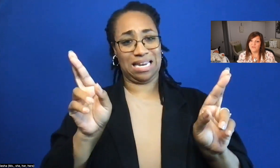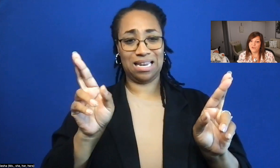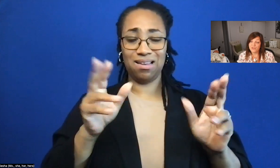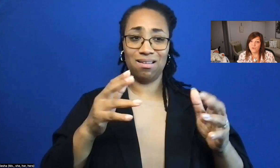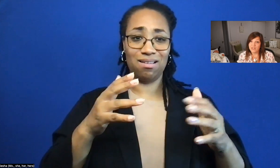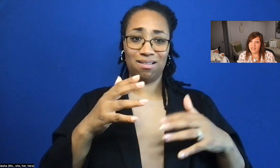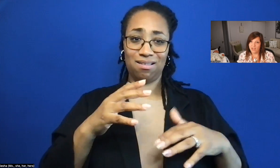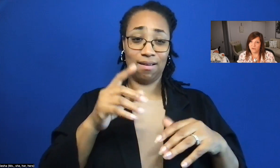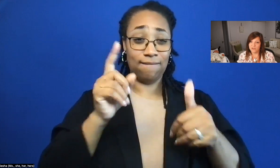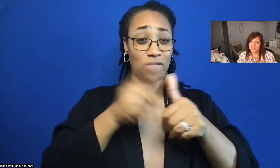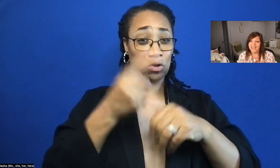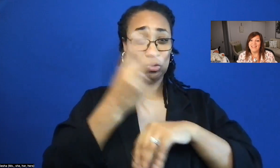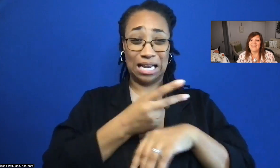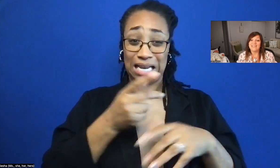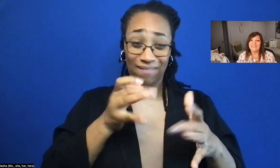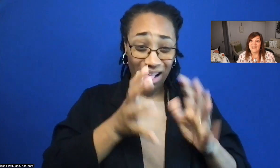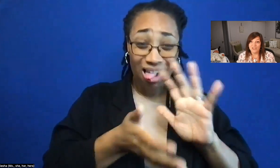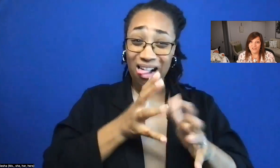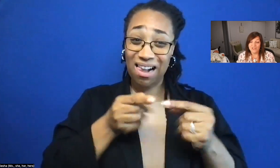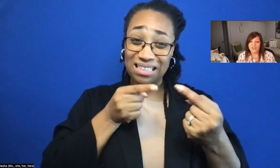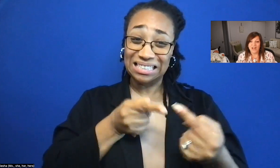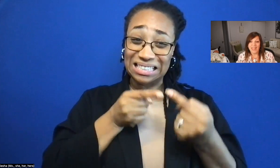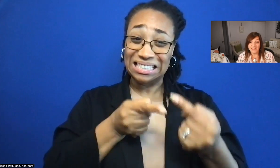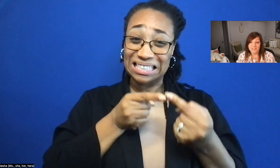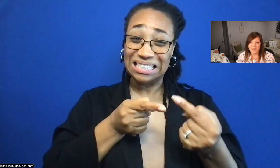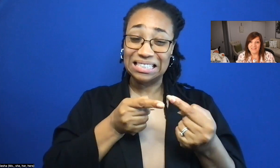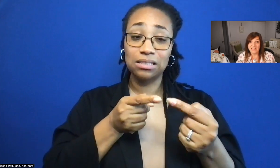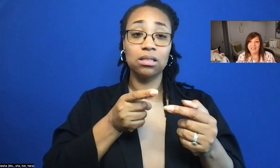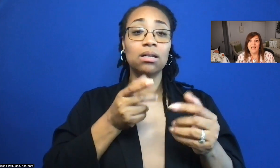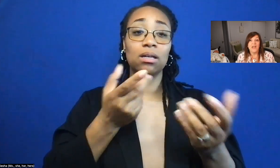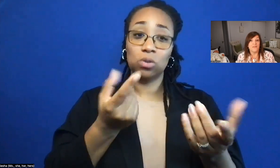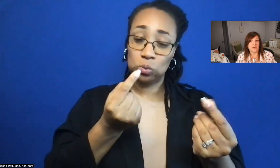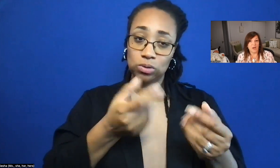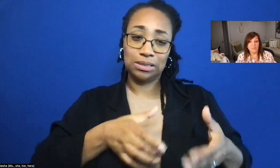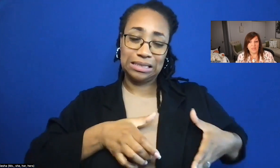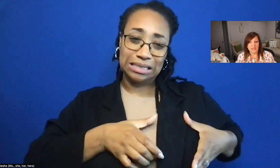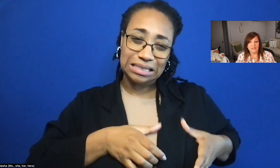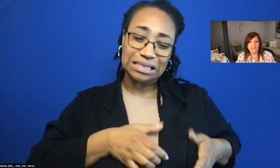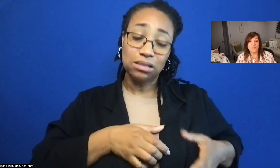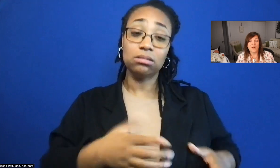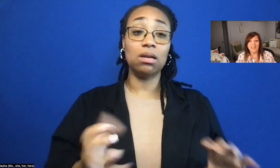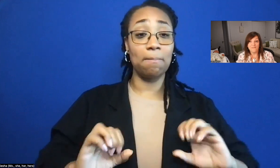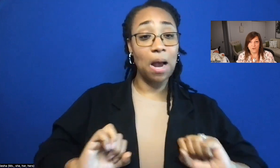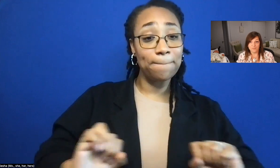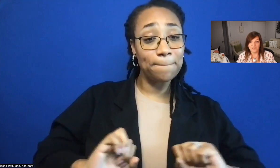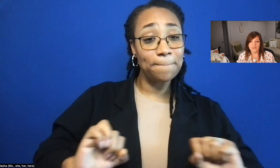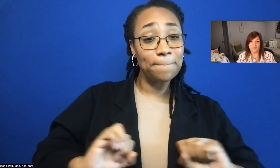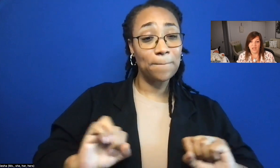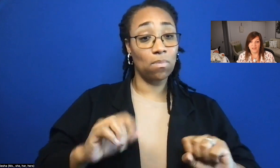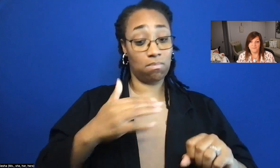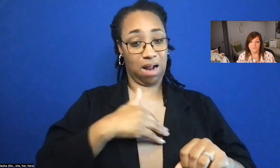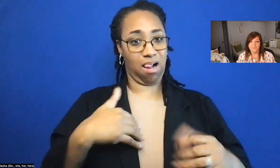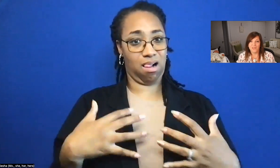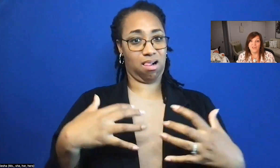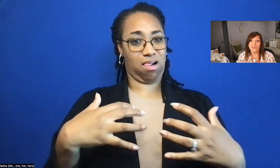those first 48 hours, it is essential to start hand expressing, then pumping to bring in a full milk